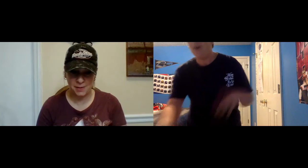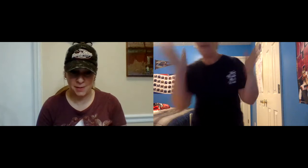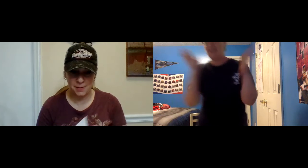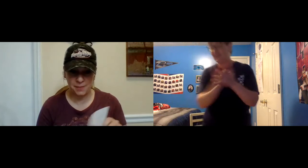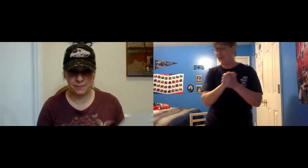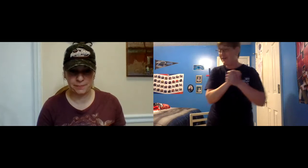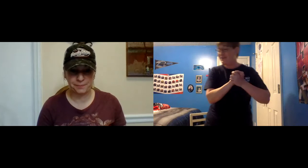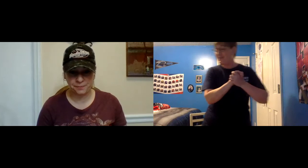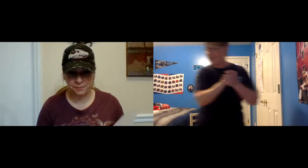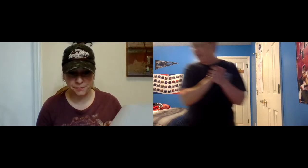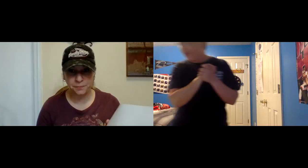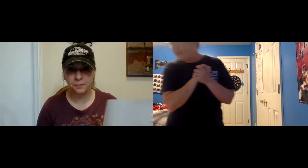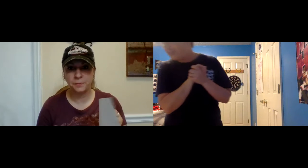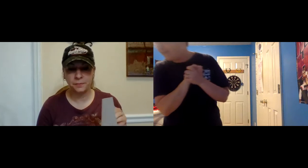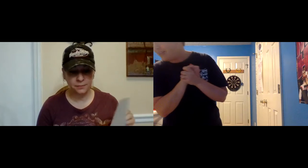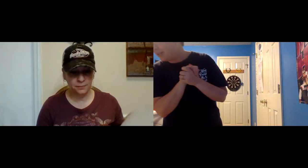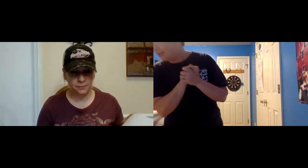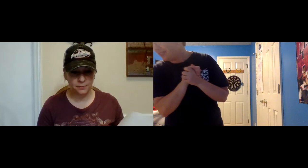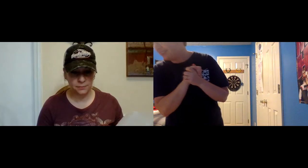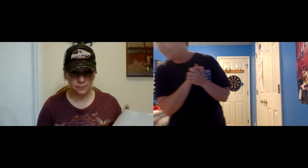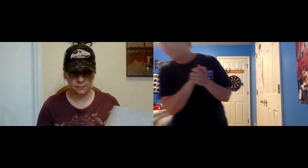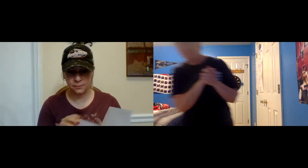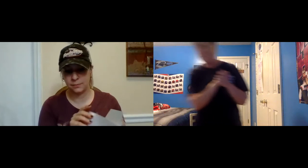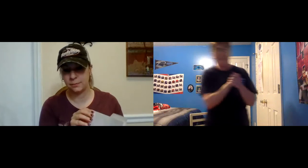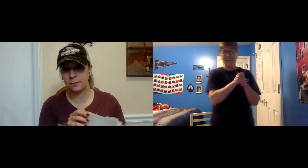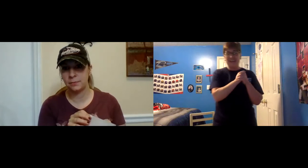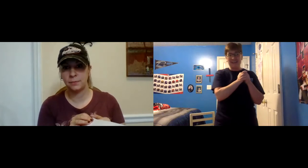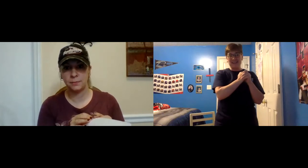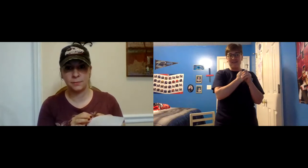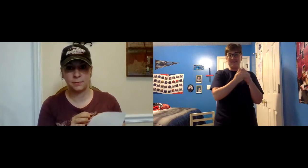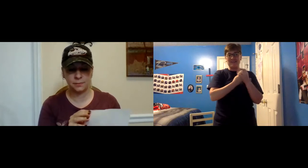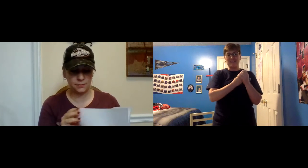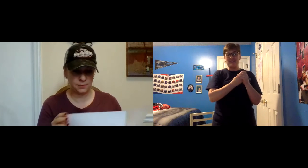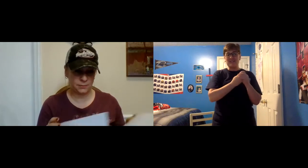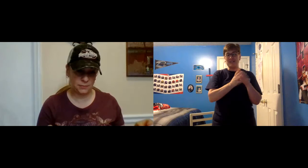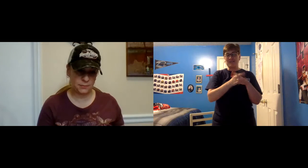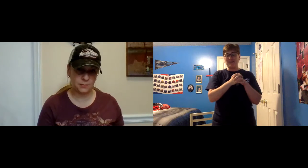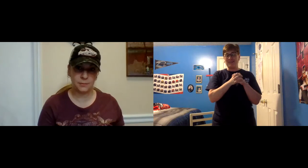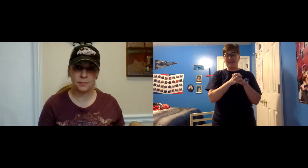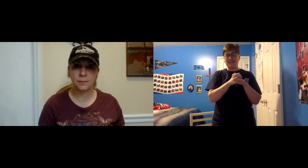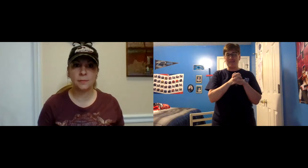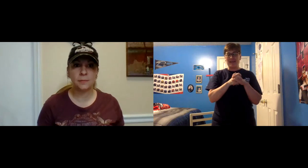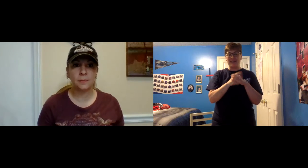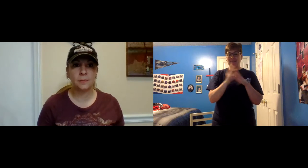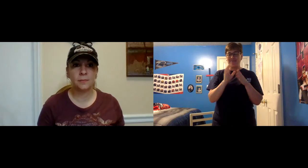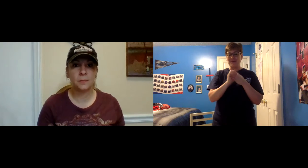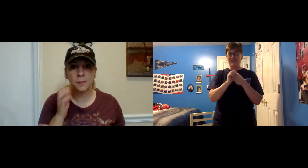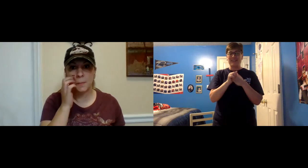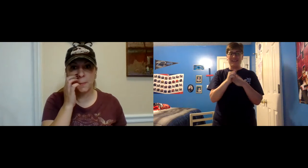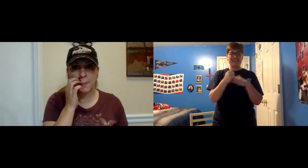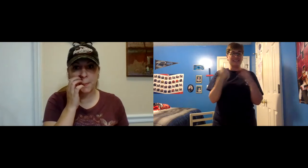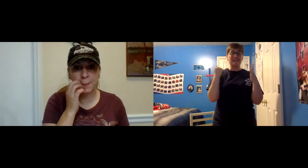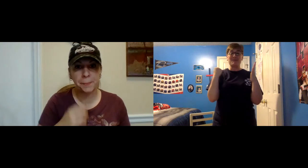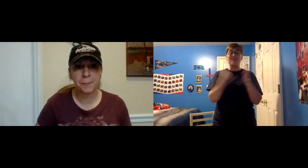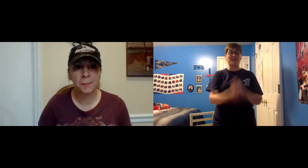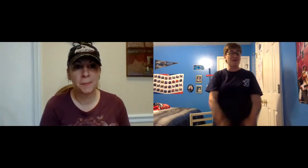next? Okay, so here's the fun ones. This is, I loved teaching this one the last time I had an in-person